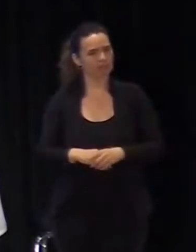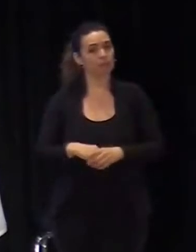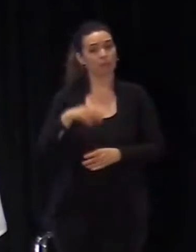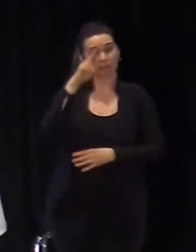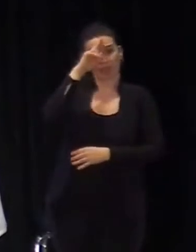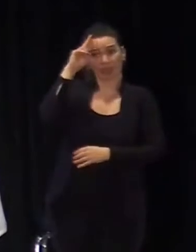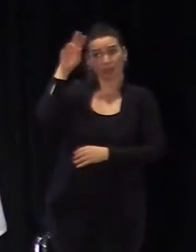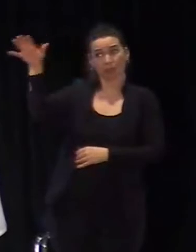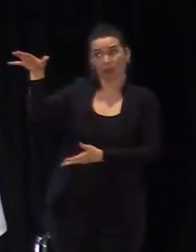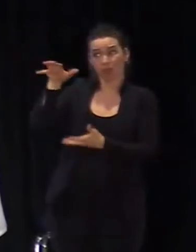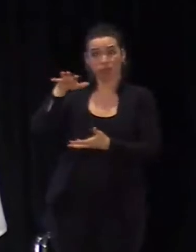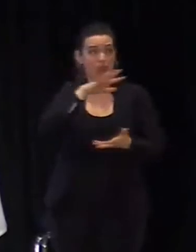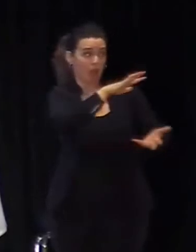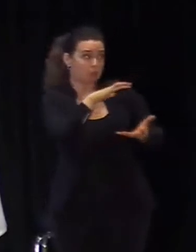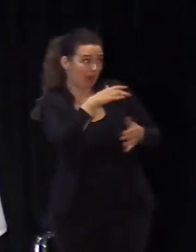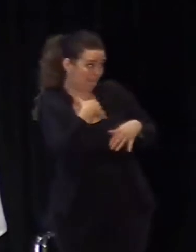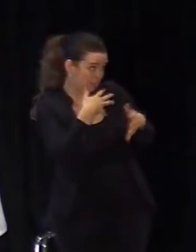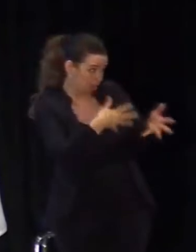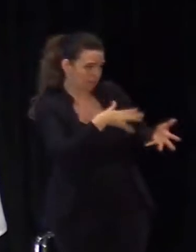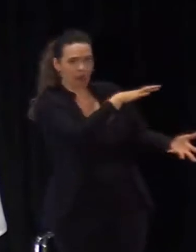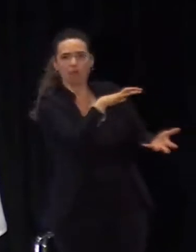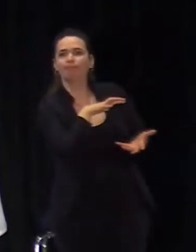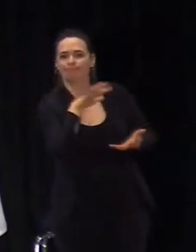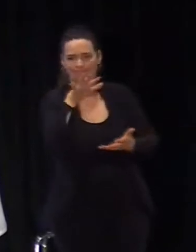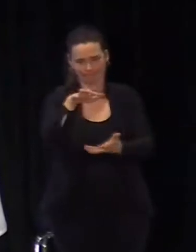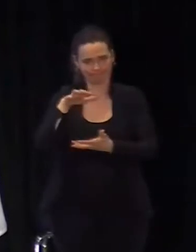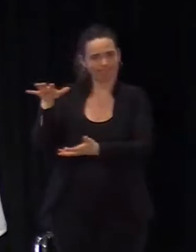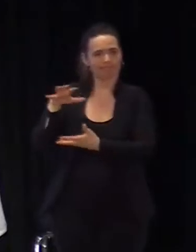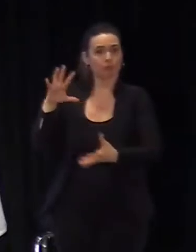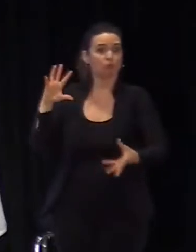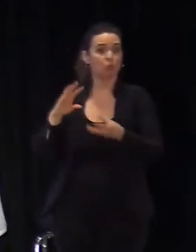the state. We don't know what that total is yet.